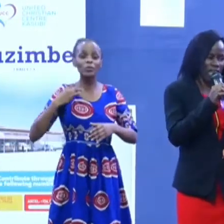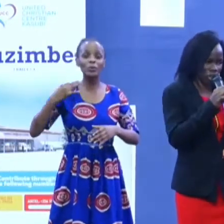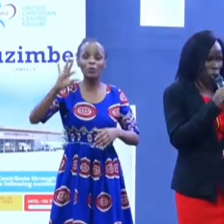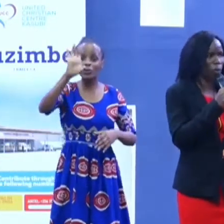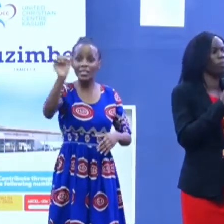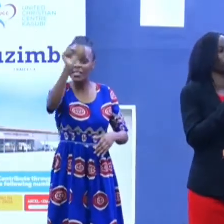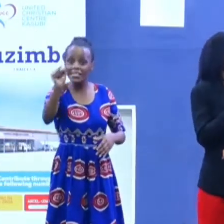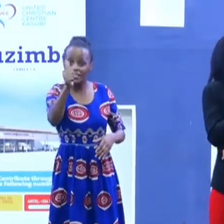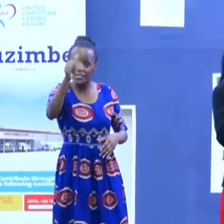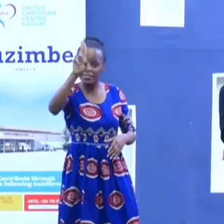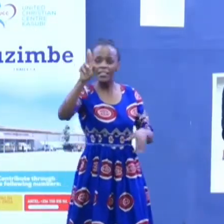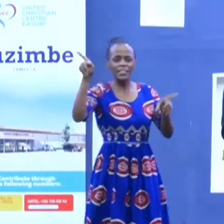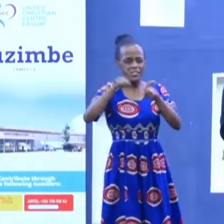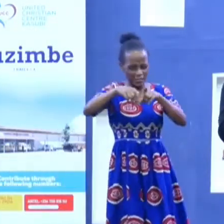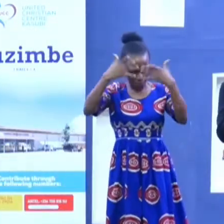garment of